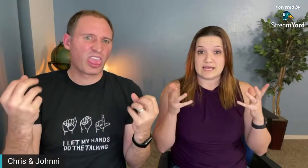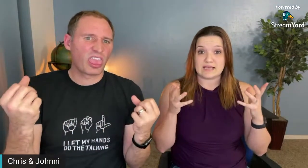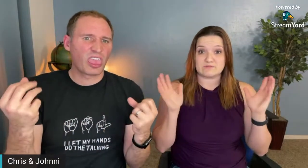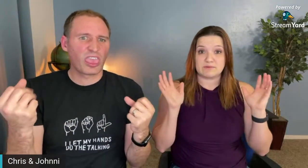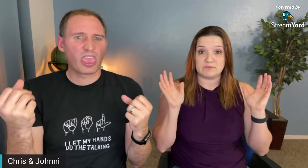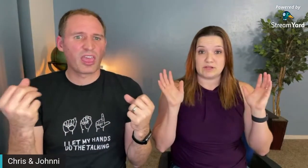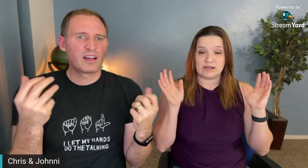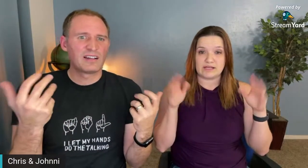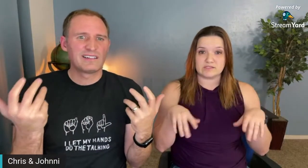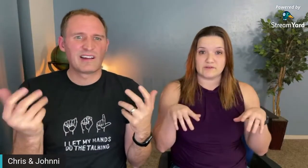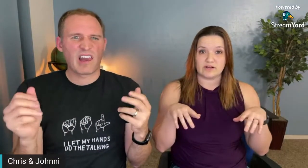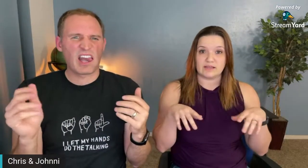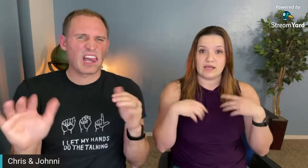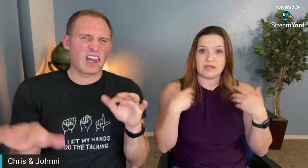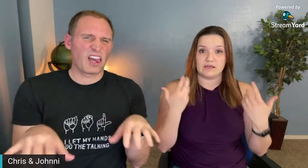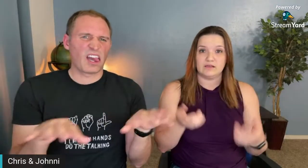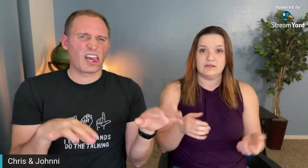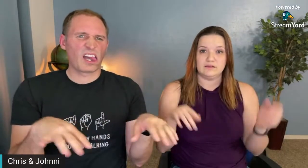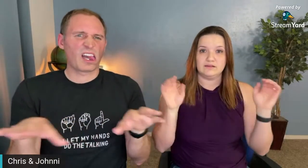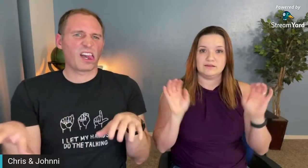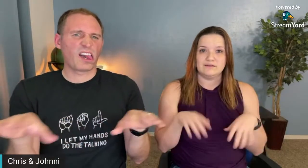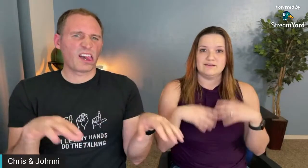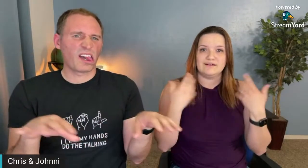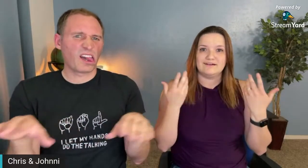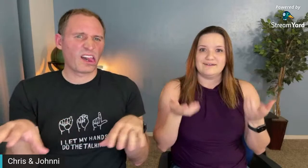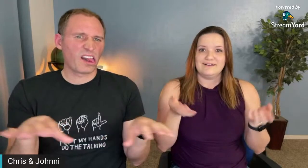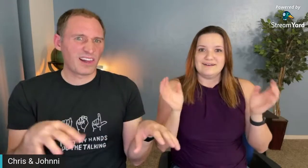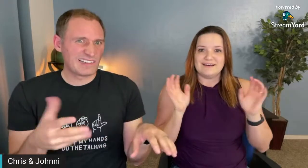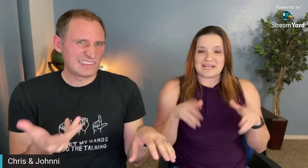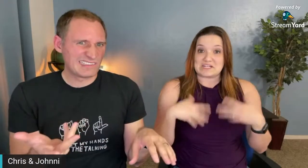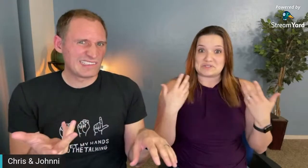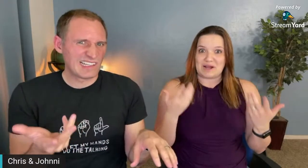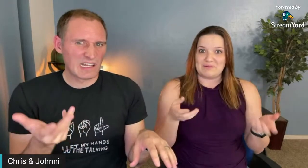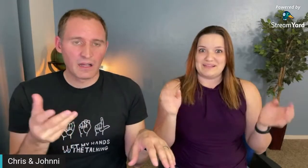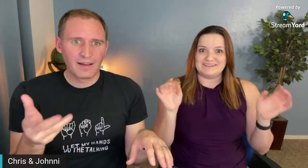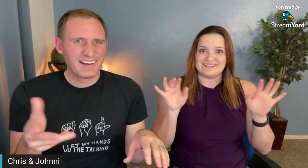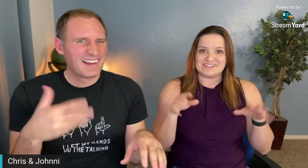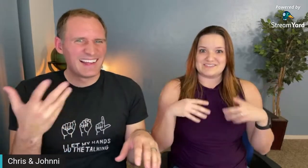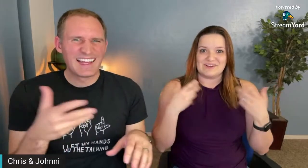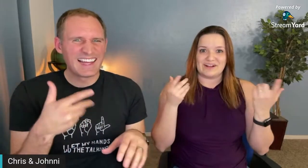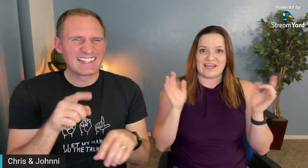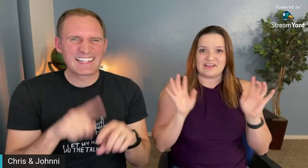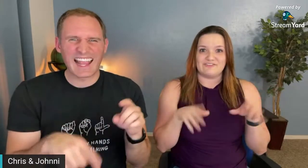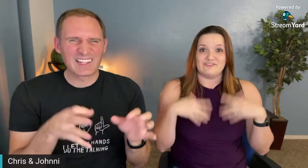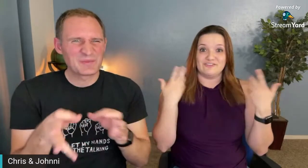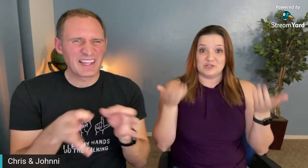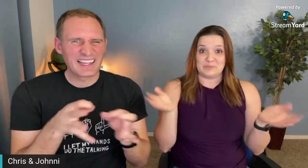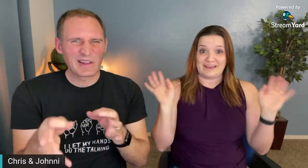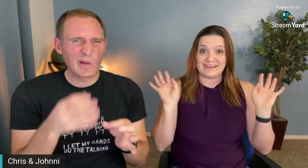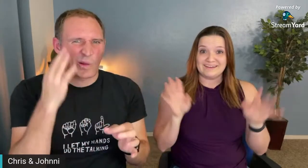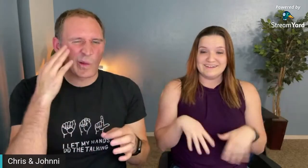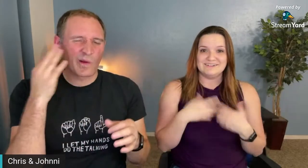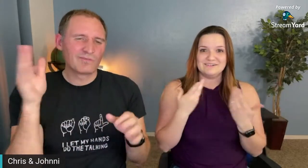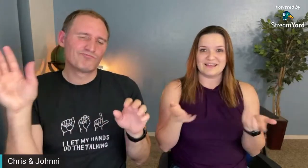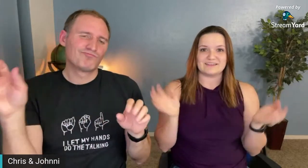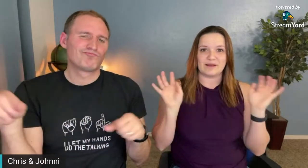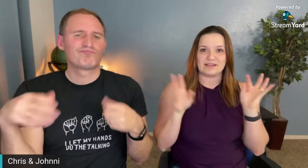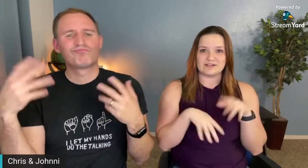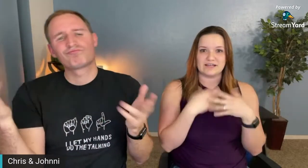hands, where their hands are very like, I can't describe it. They're just very like floopy, like the way they're